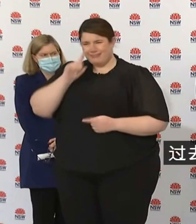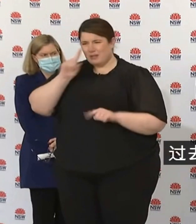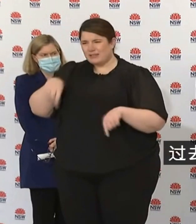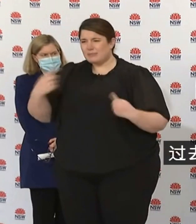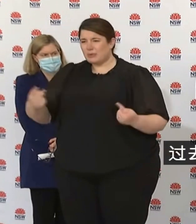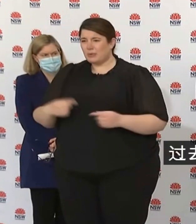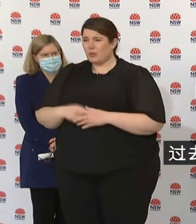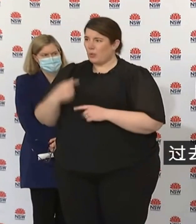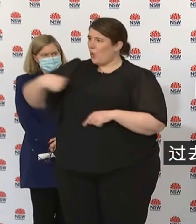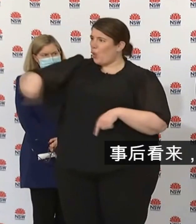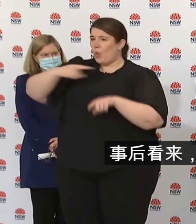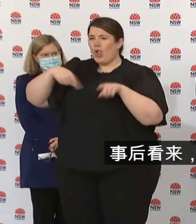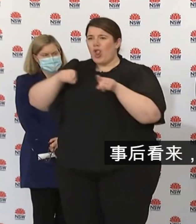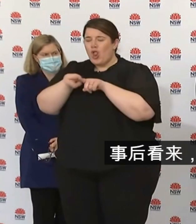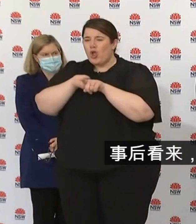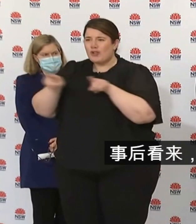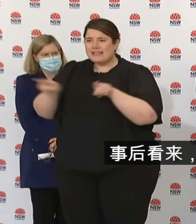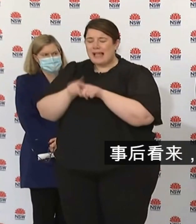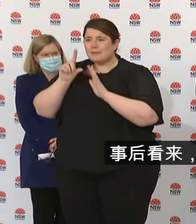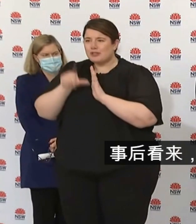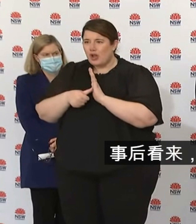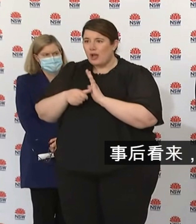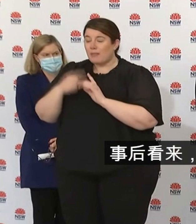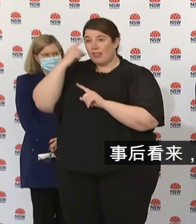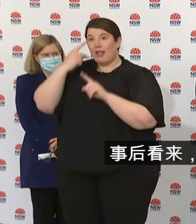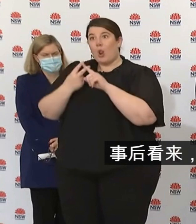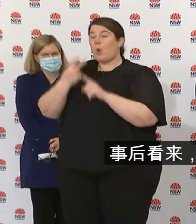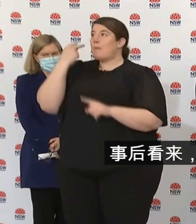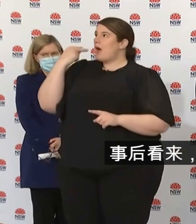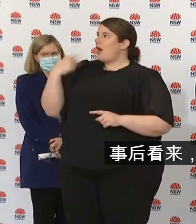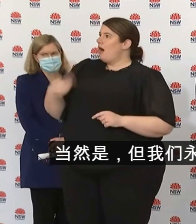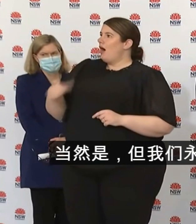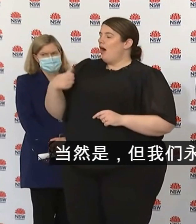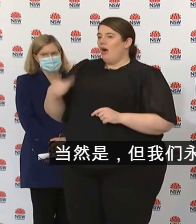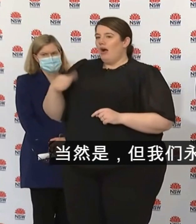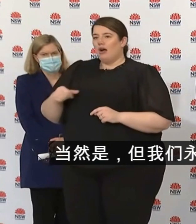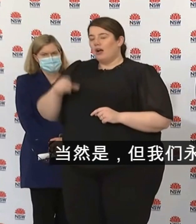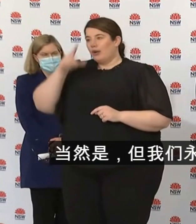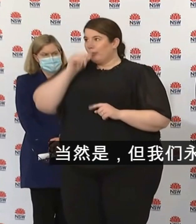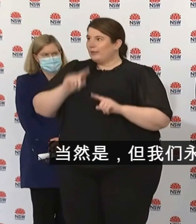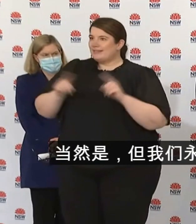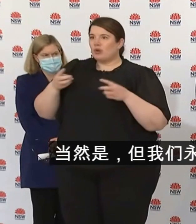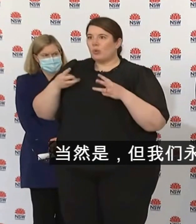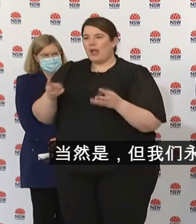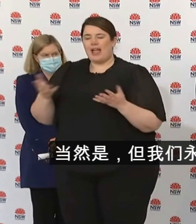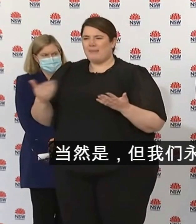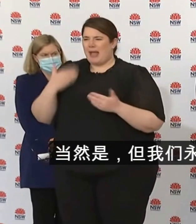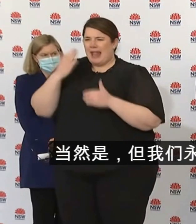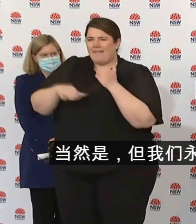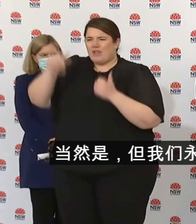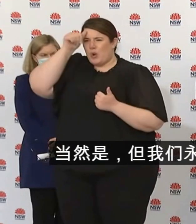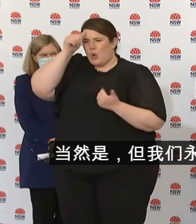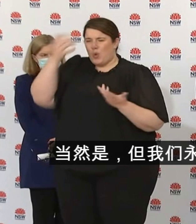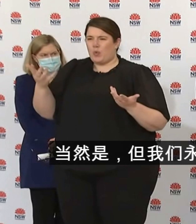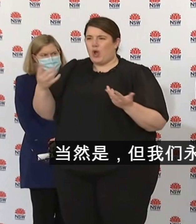in the last 18 months, with the benefit of hindsight, it'd be wonderful to know what the alternative course is, but we will never know that. But what I do